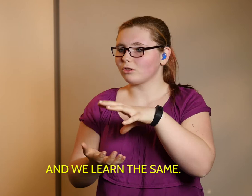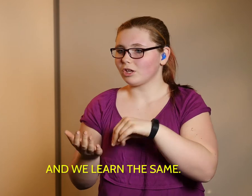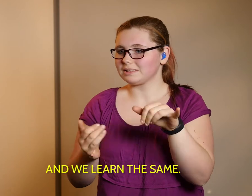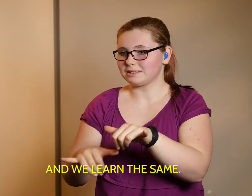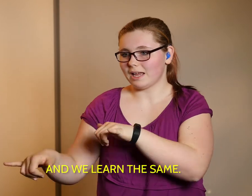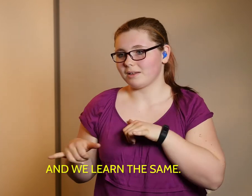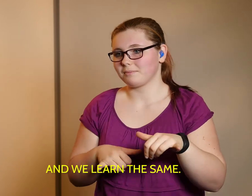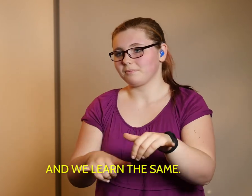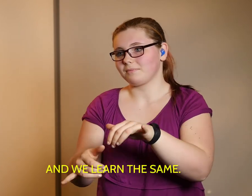the same.